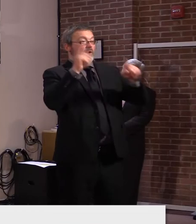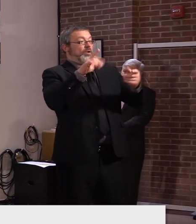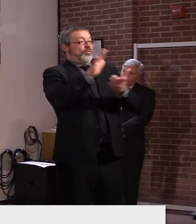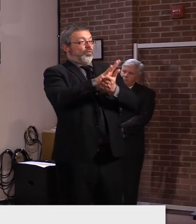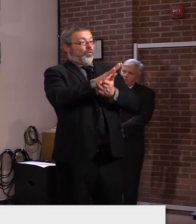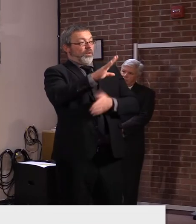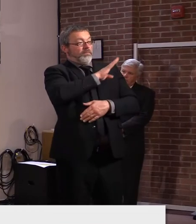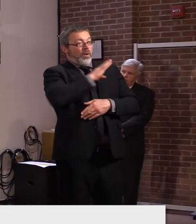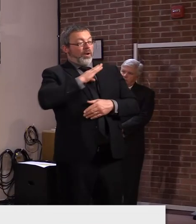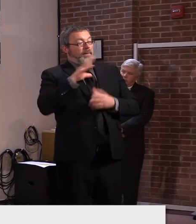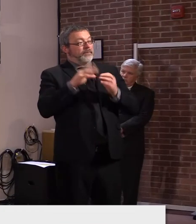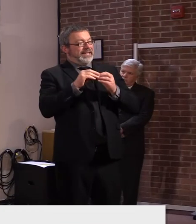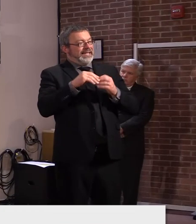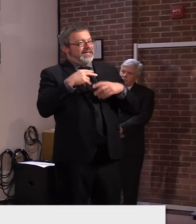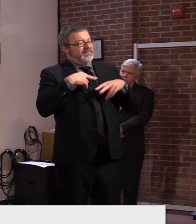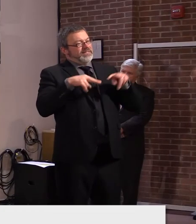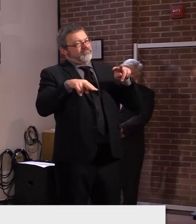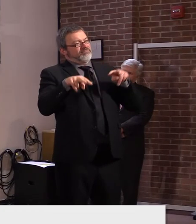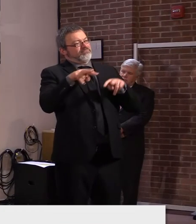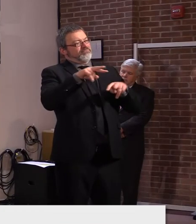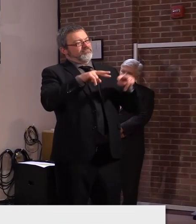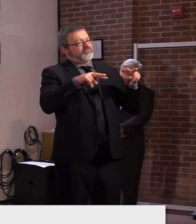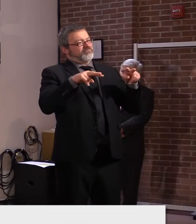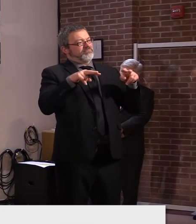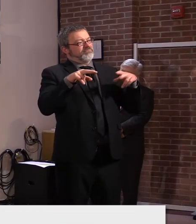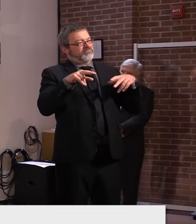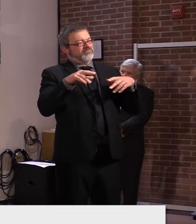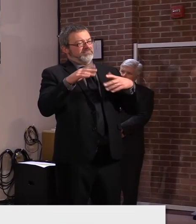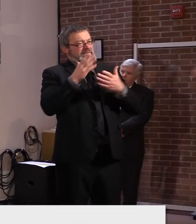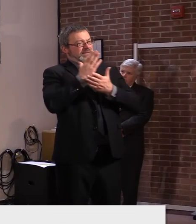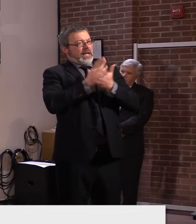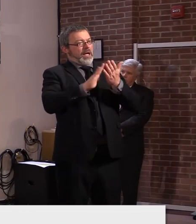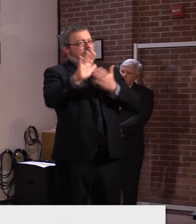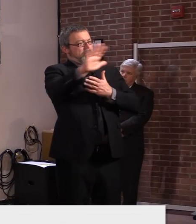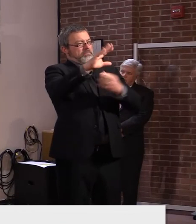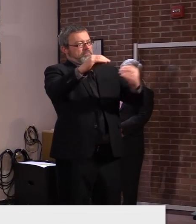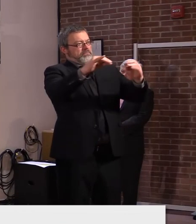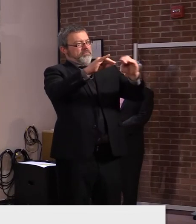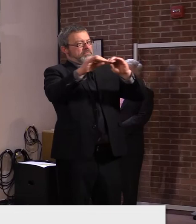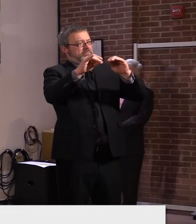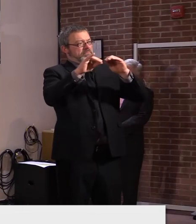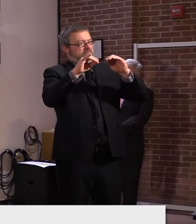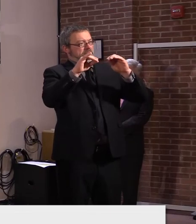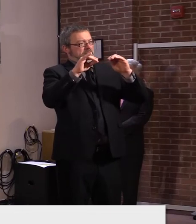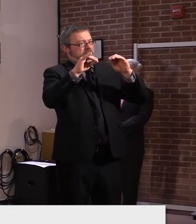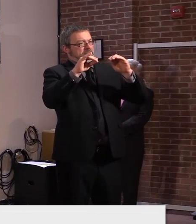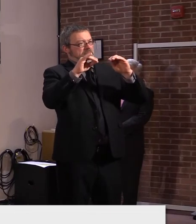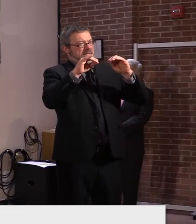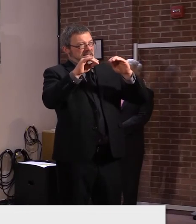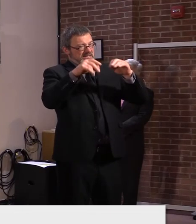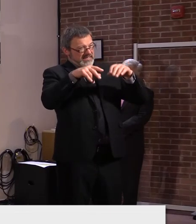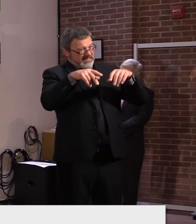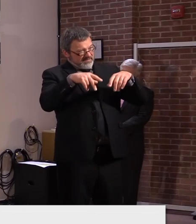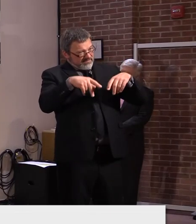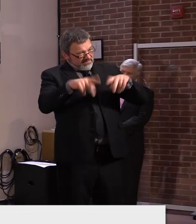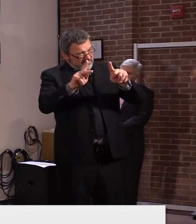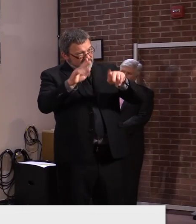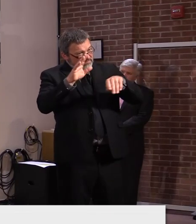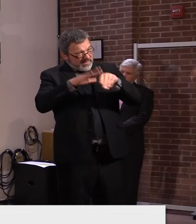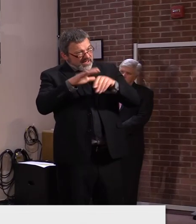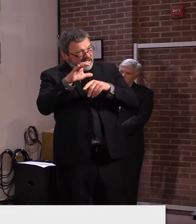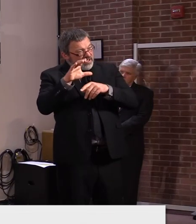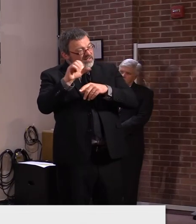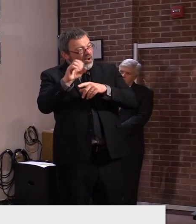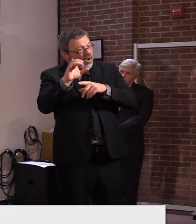think that some of the interactions that were sort of permitted, if you will, on social media don't translate as equally as well when you're person